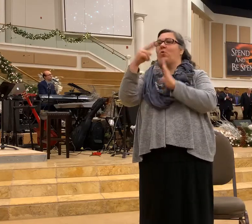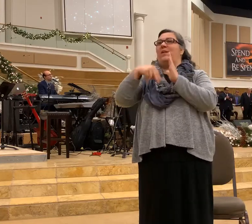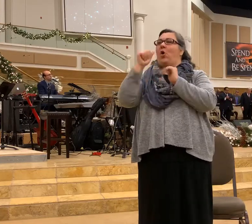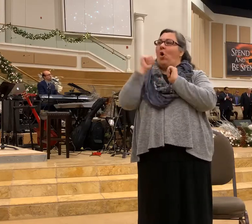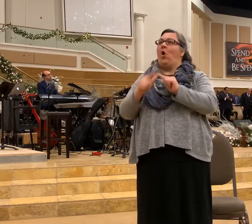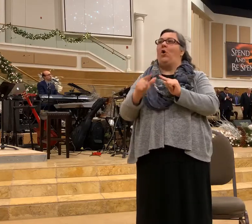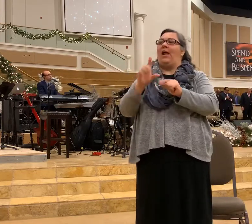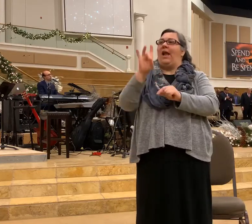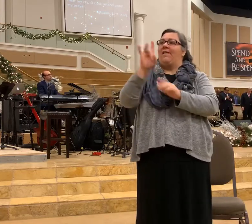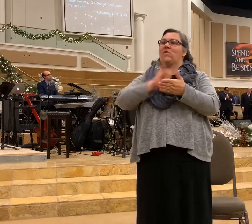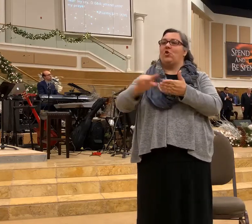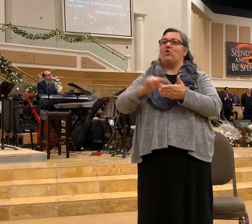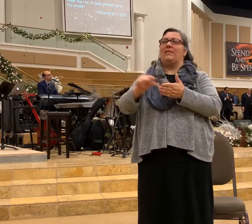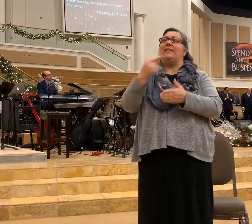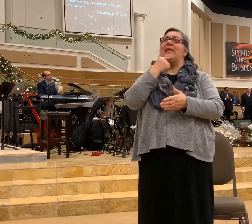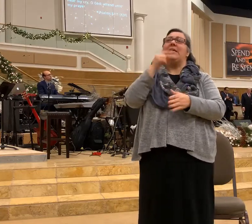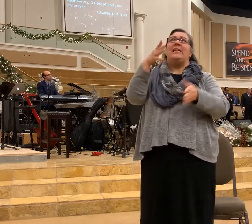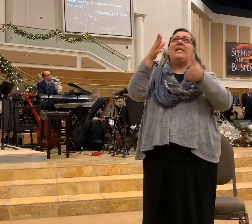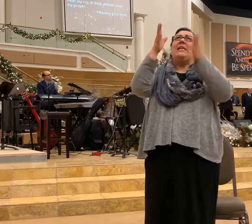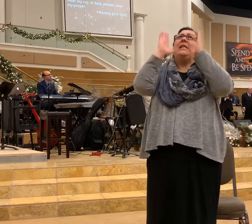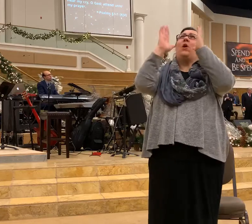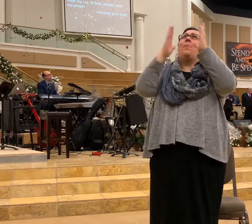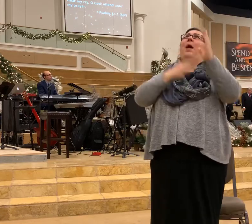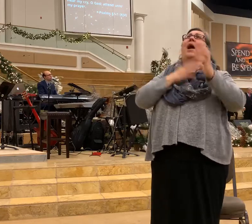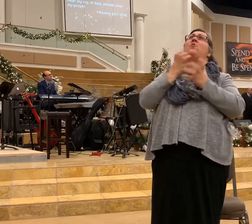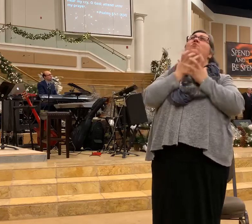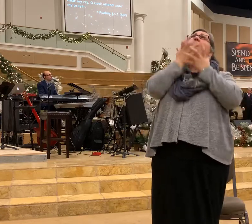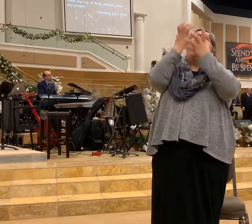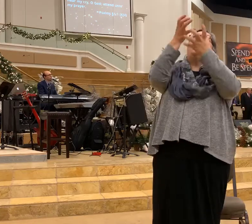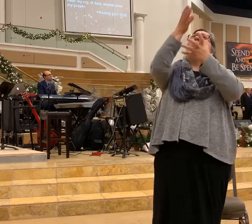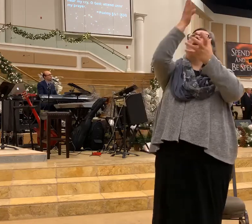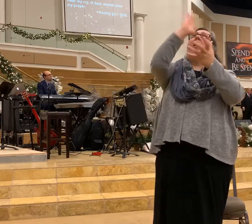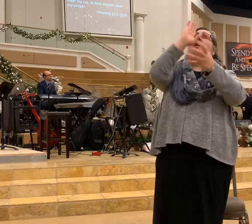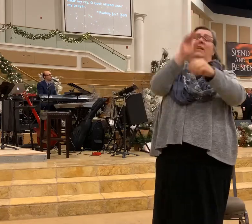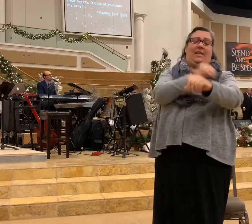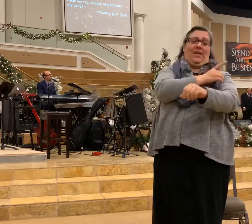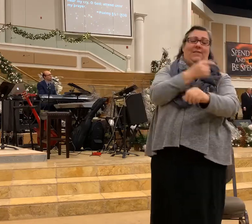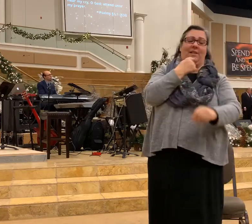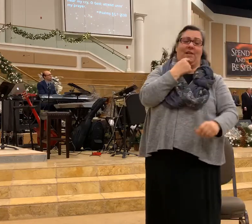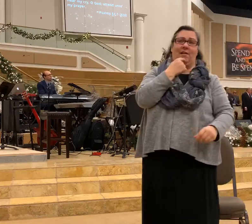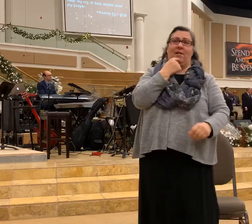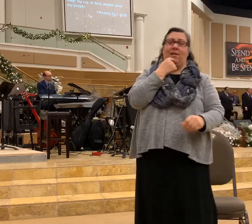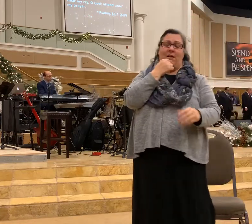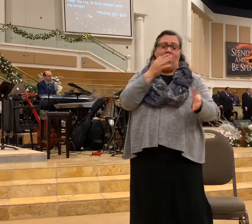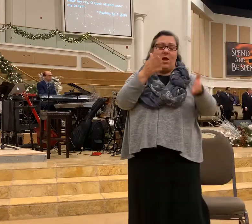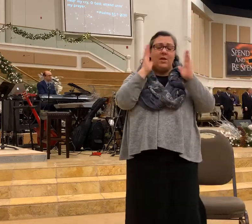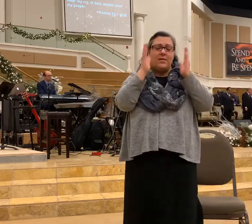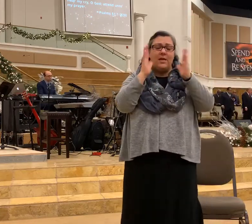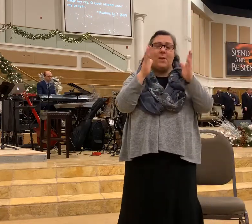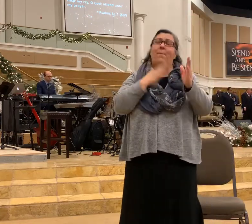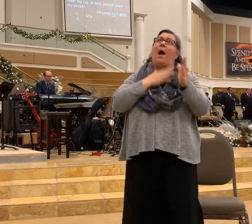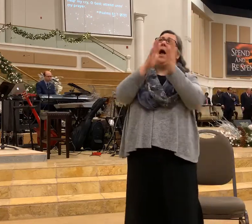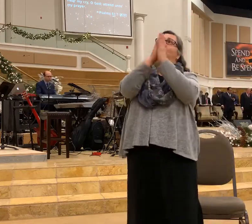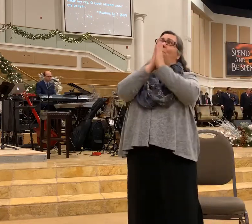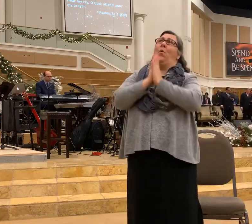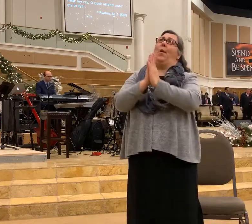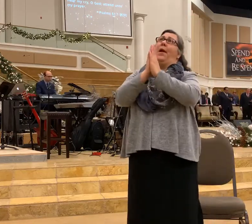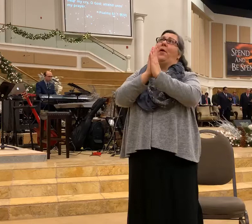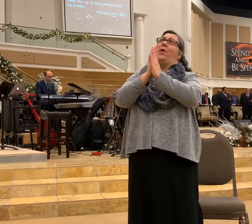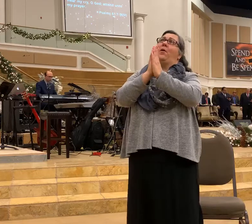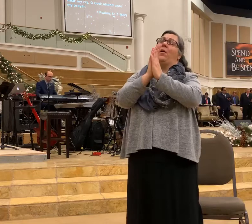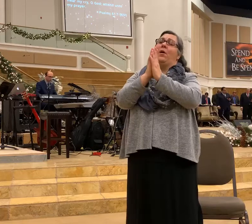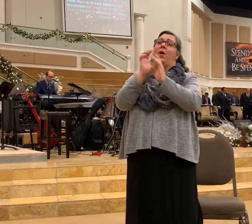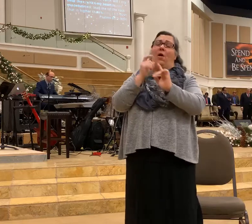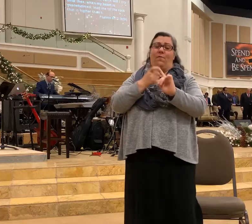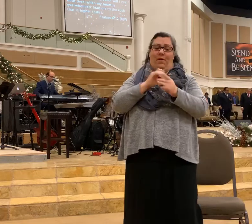hearing. Hear my cry, O God. David said, attend unto my prayer. From